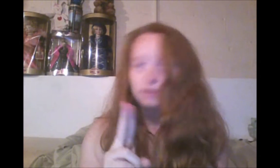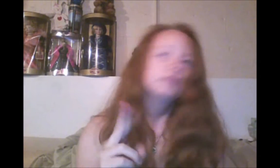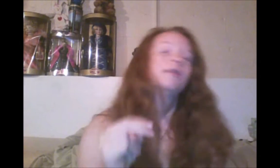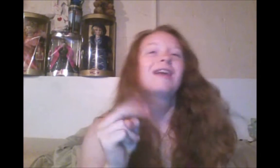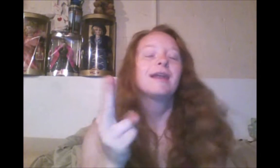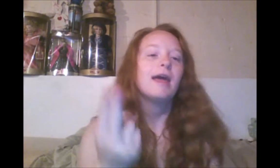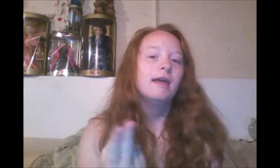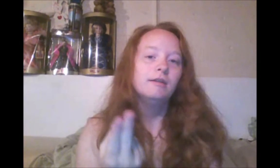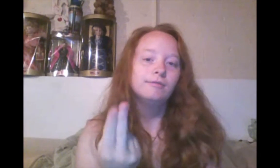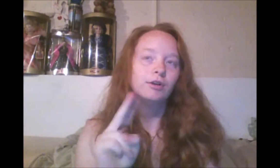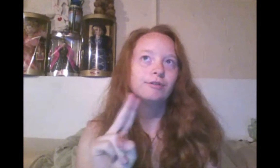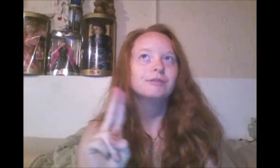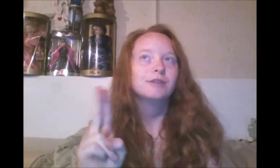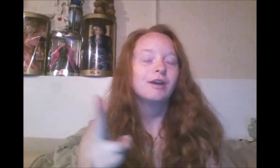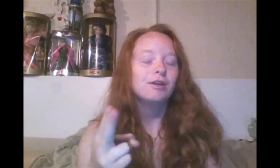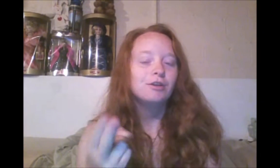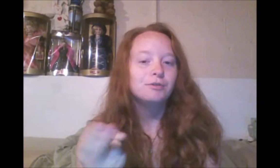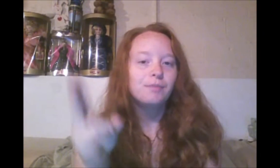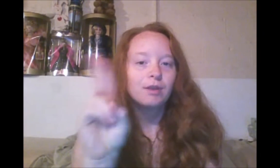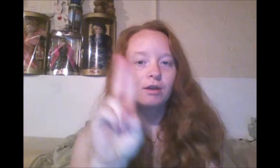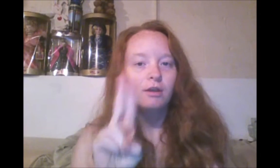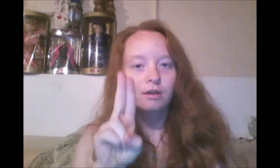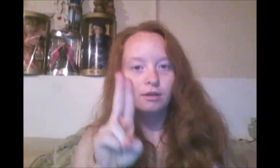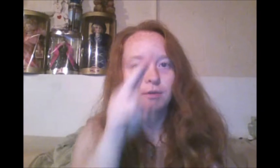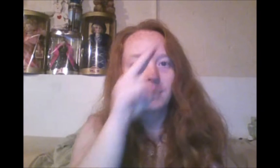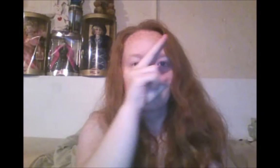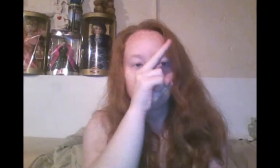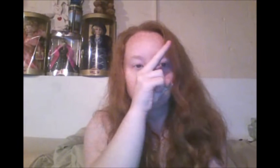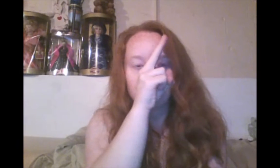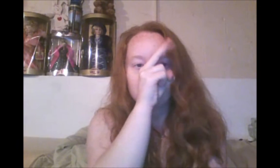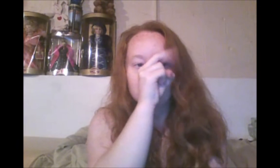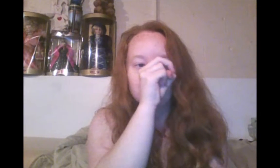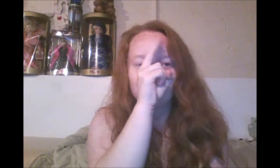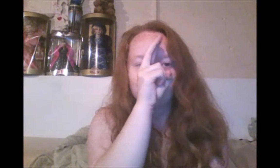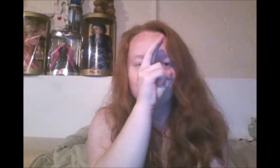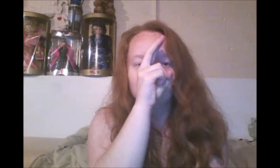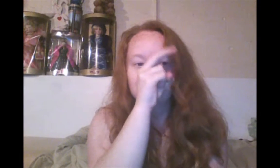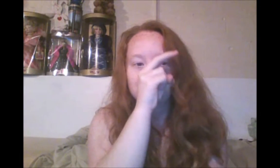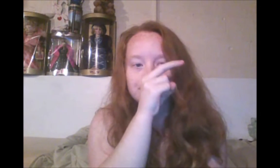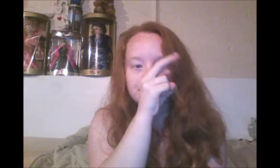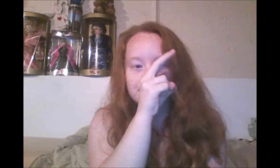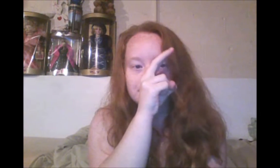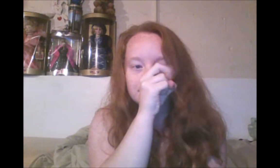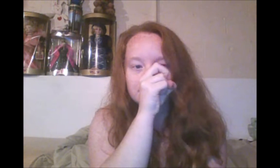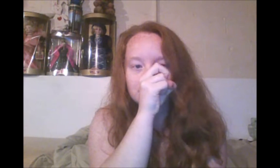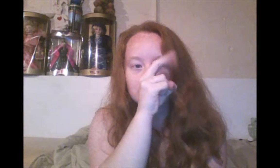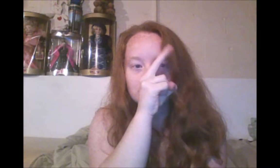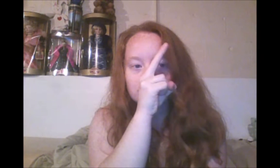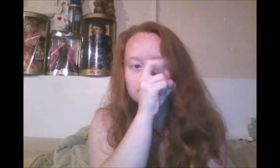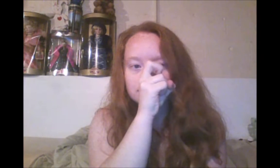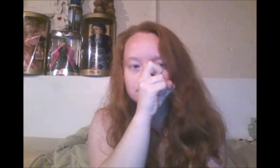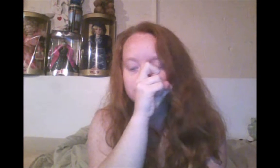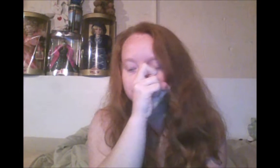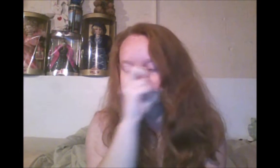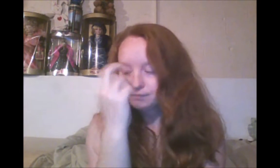It's like an N, or, oh, sorry, a U. U again, you'll put it on your nose and just do this. Bug.